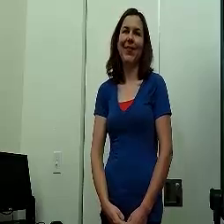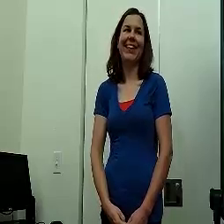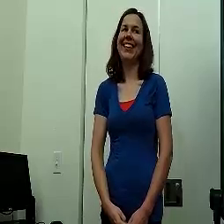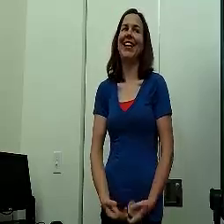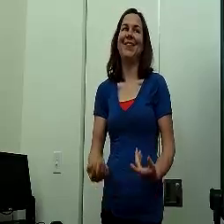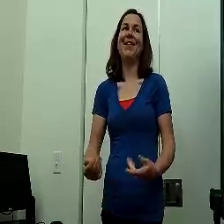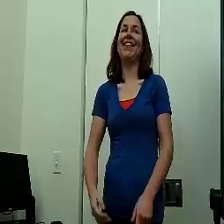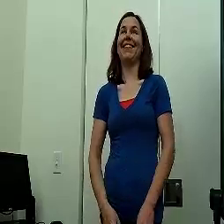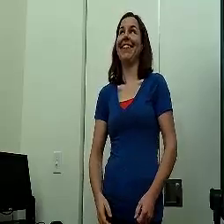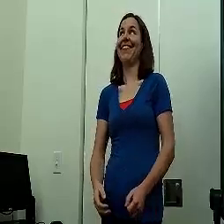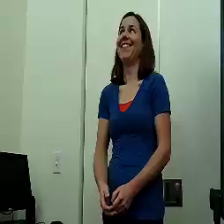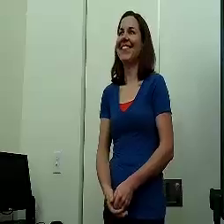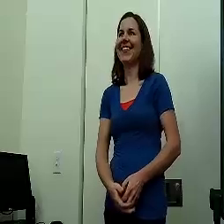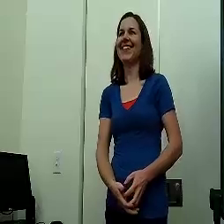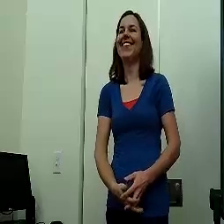Like once I say you know it, you're like, oh, where'd it go?